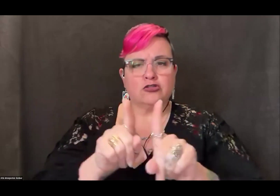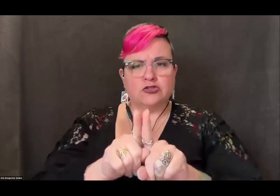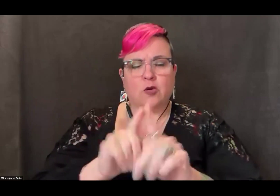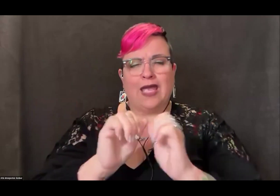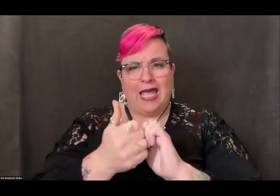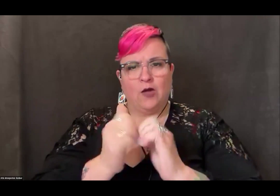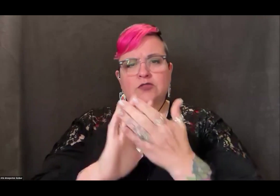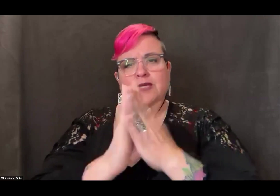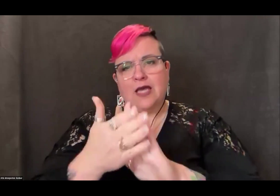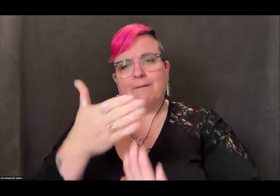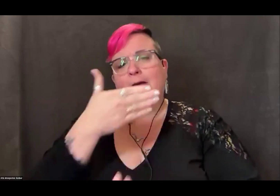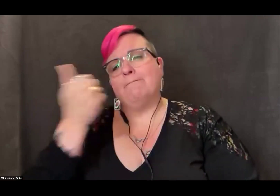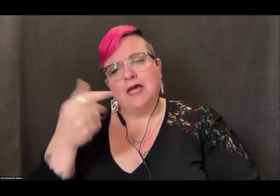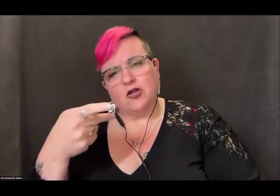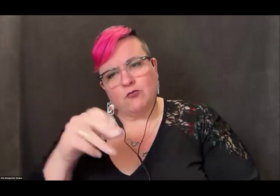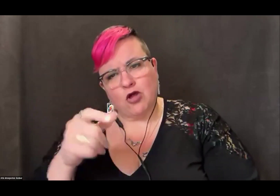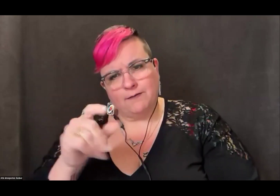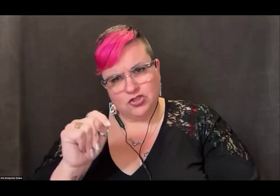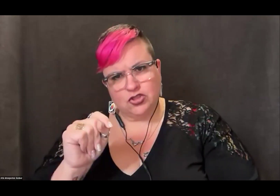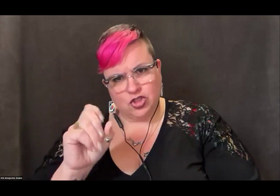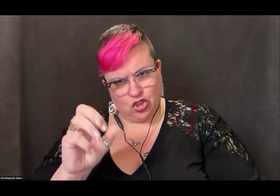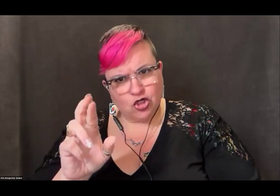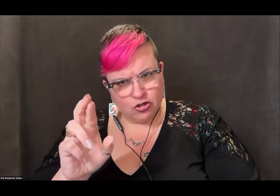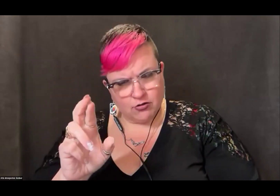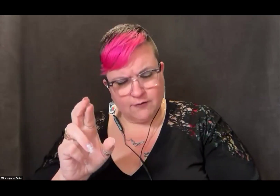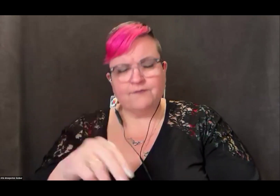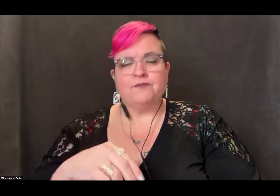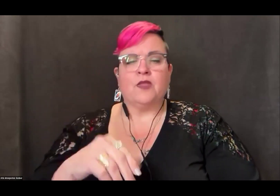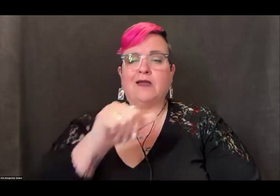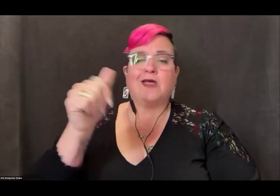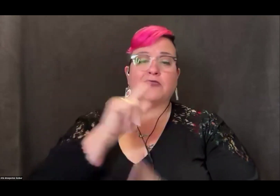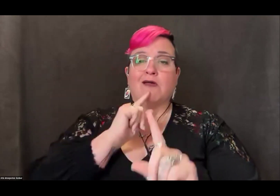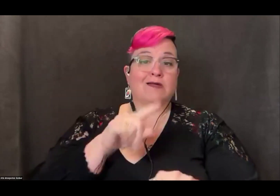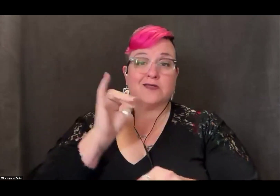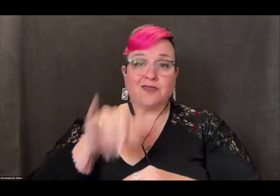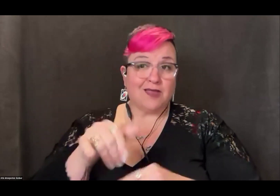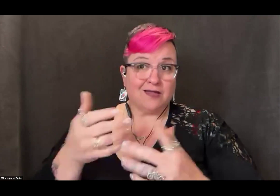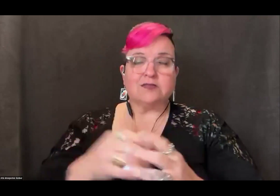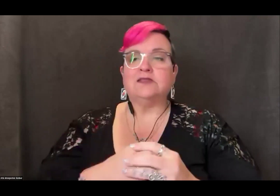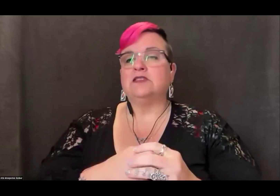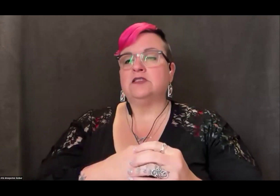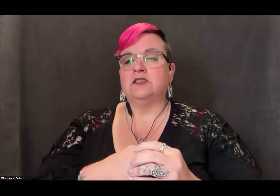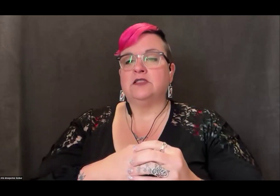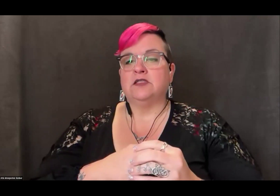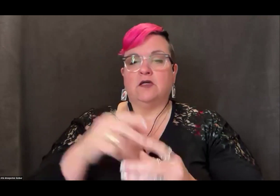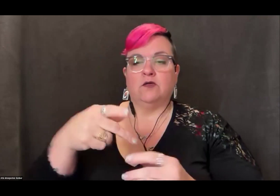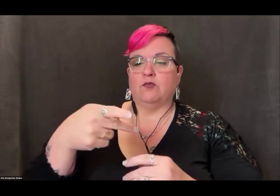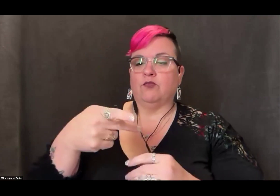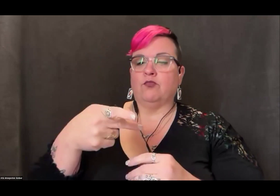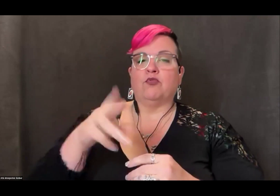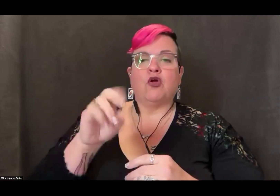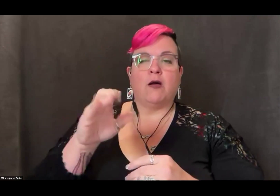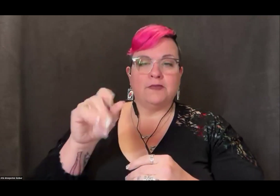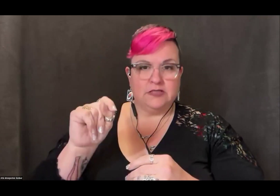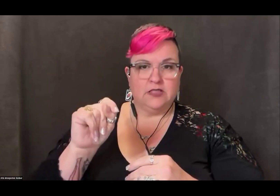to become a better prompter. And another answer for that is prompt